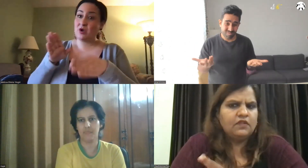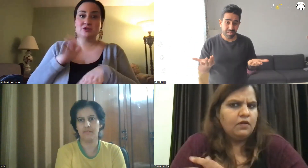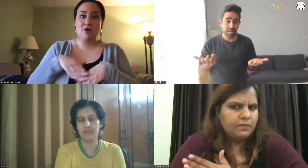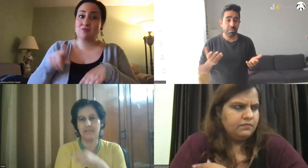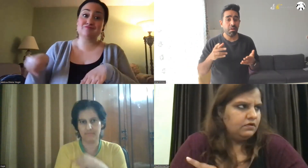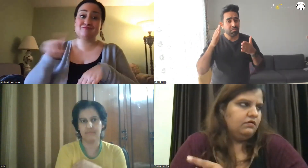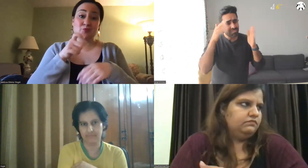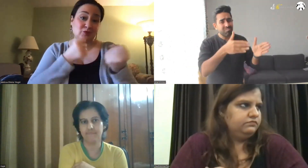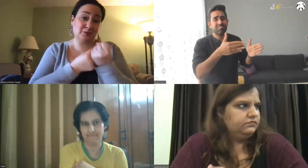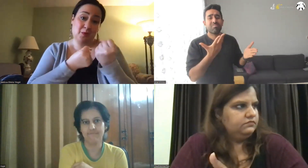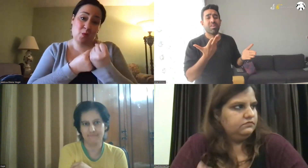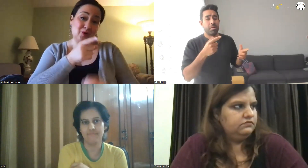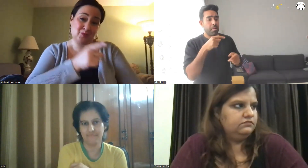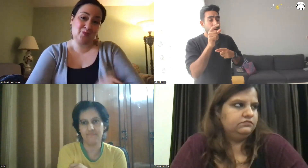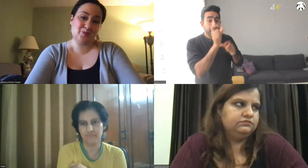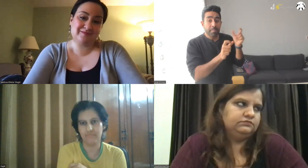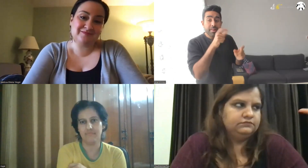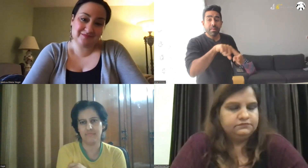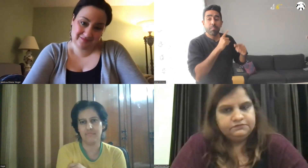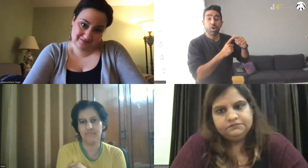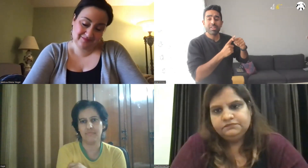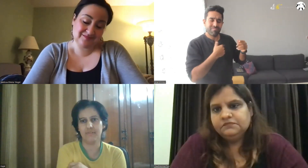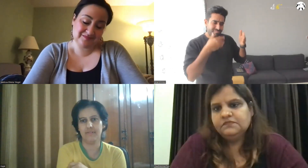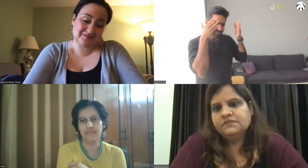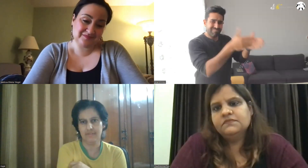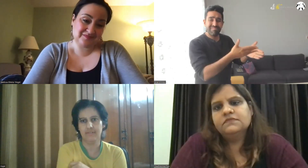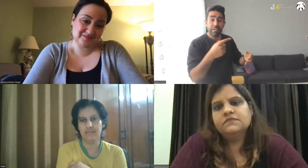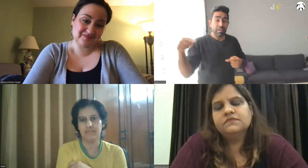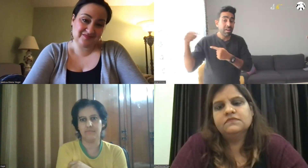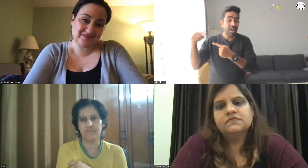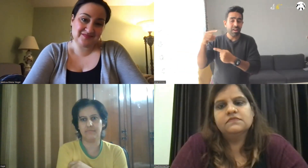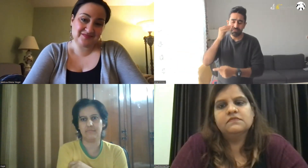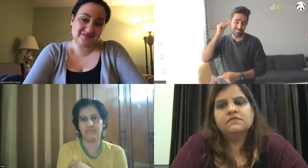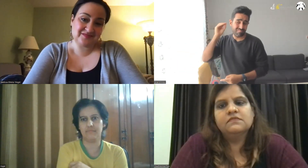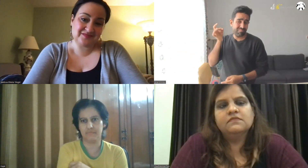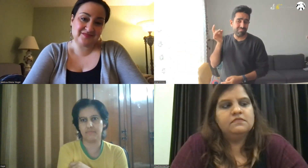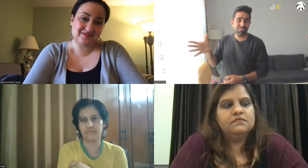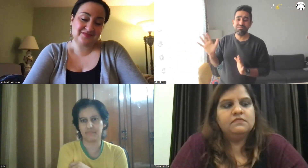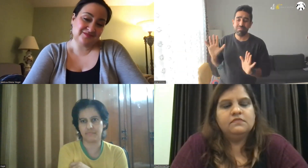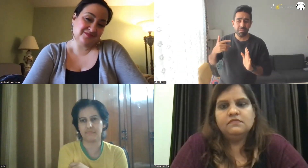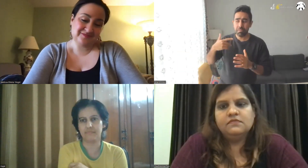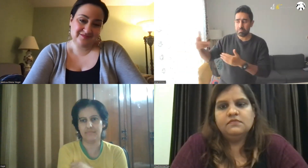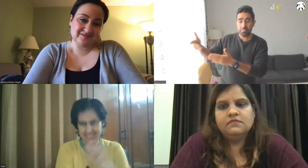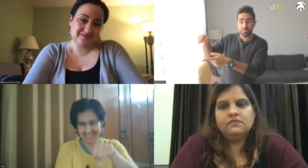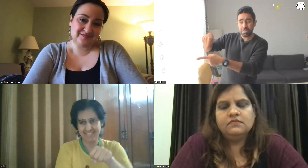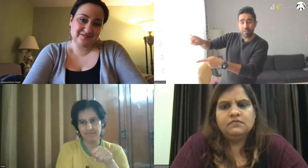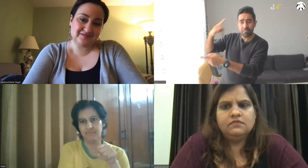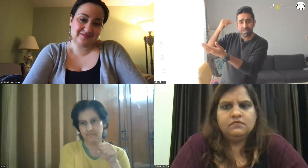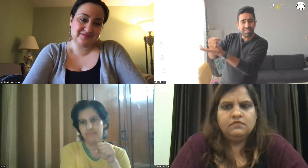decide howsoever they want to be. And you focus on the positive people and better ignore the